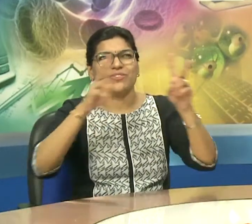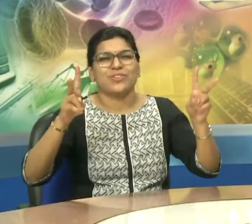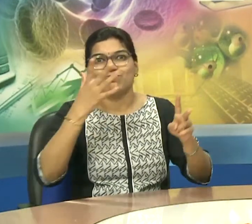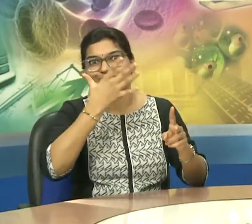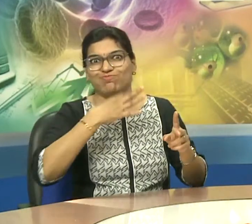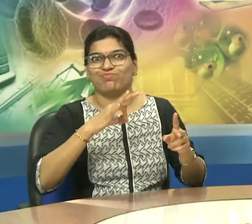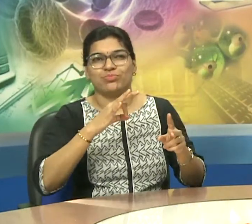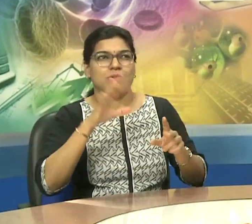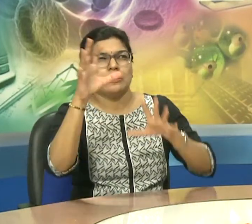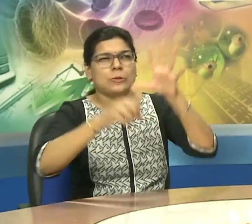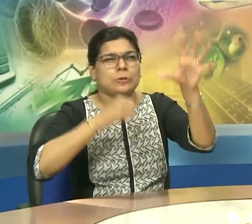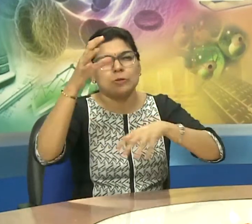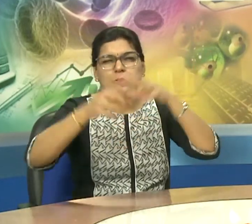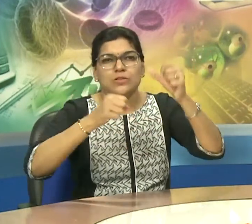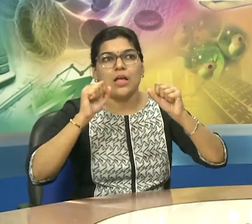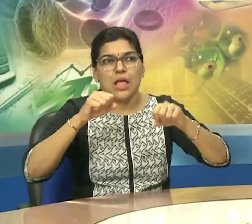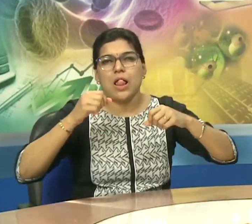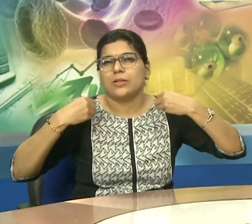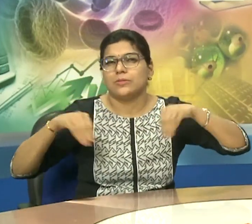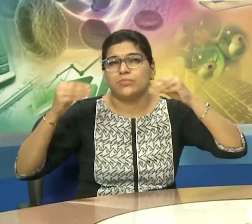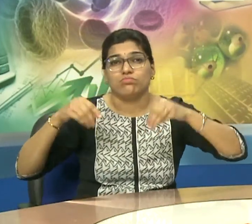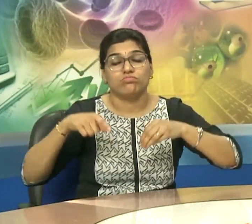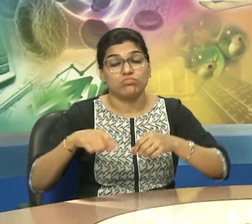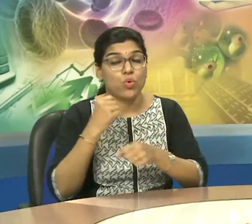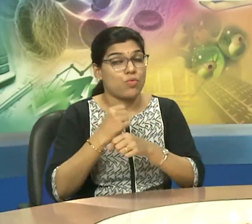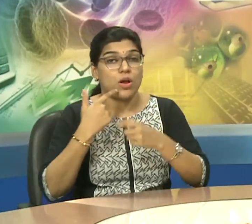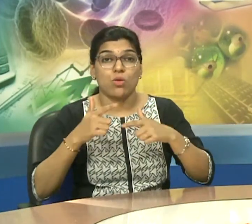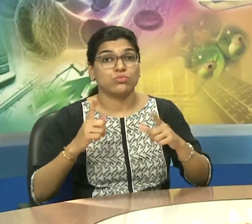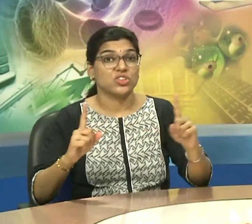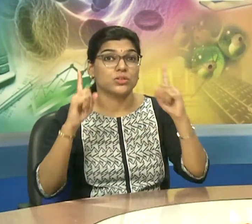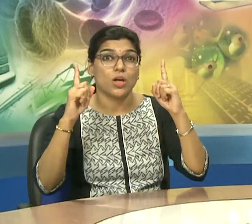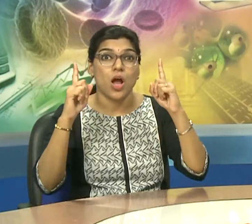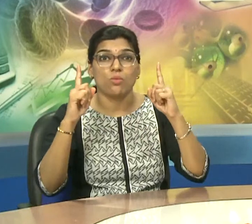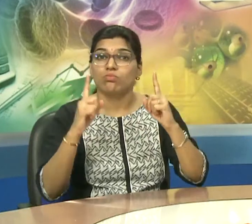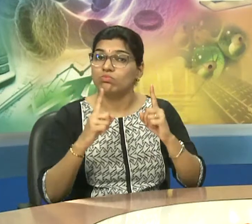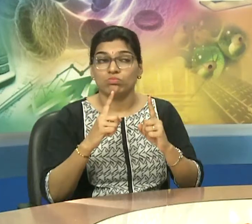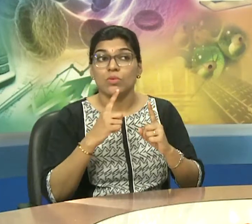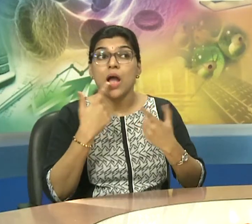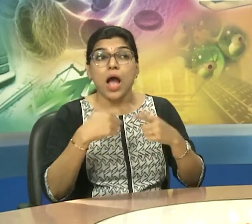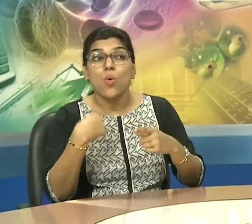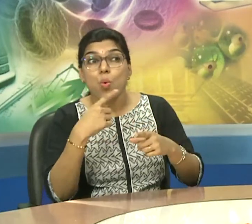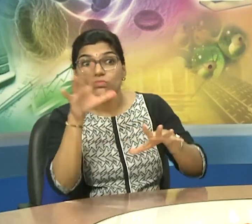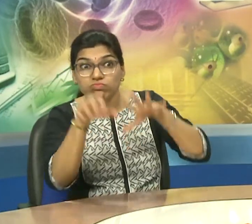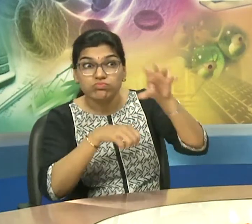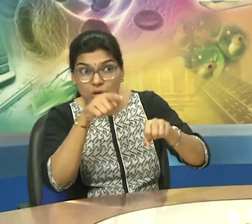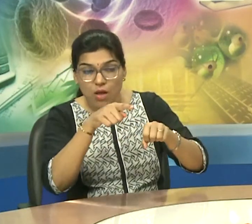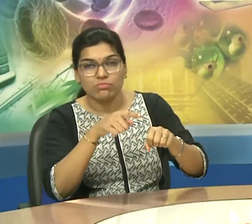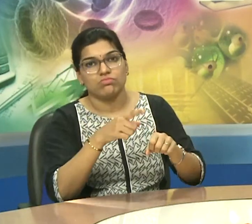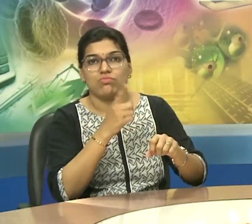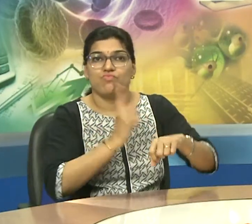which are bought and sold in India, there are strict rules,